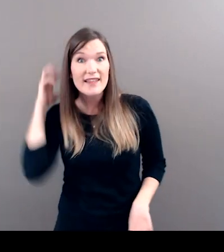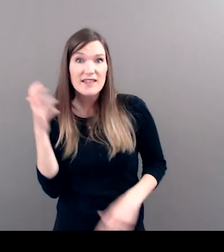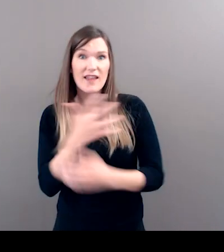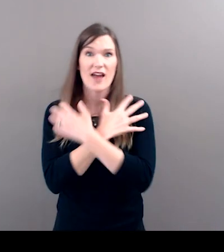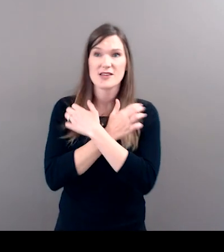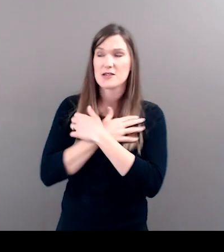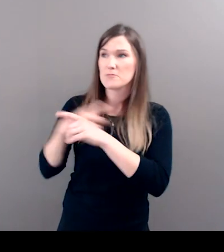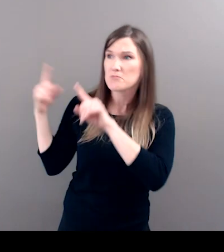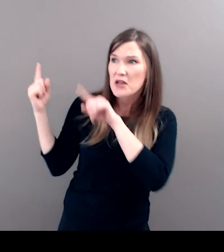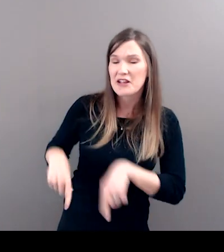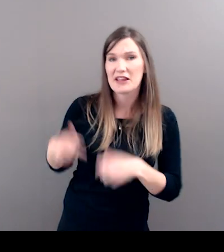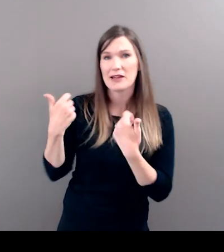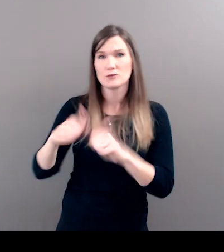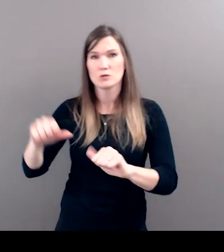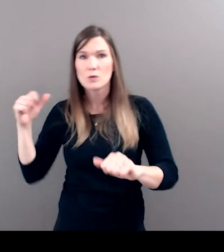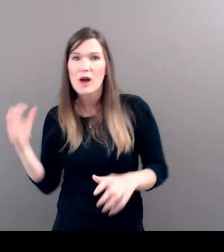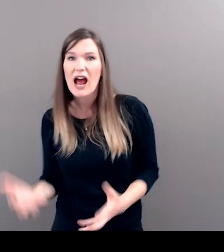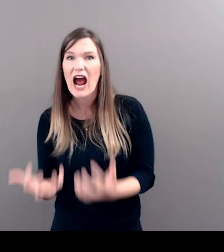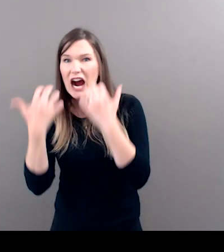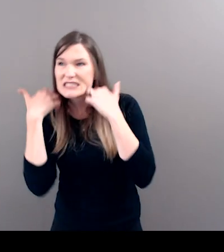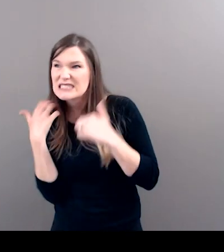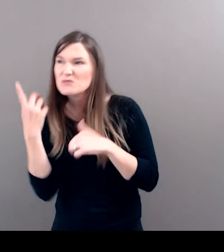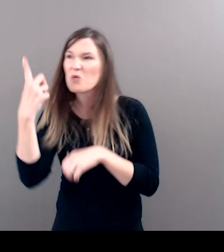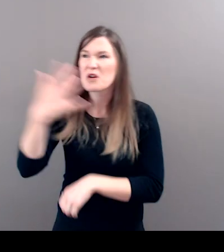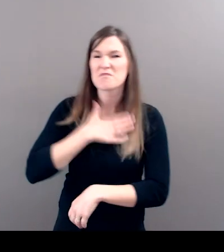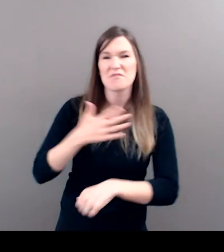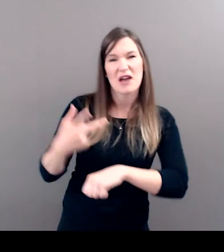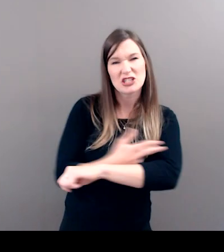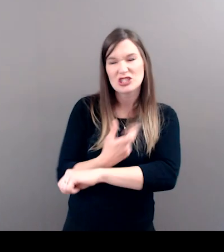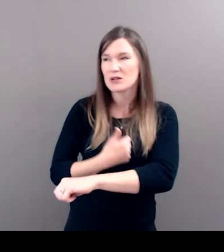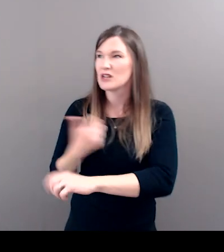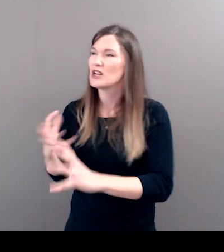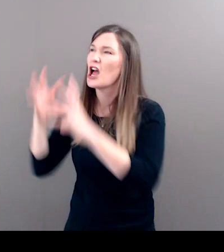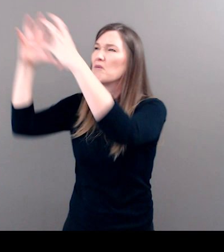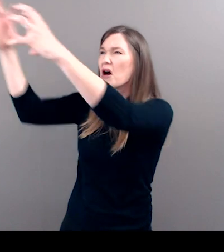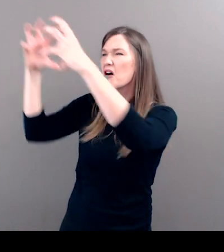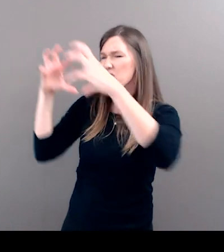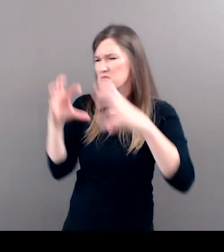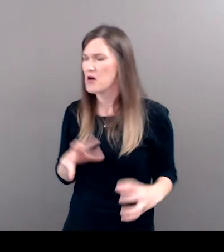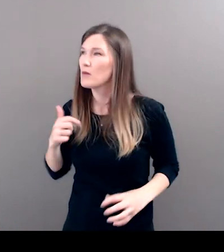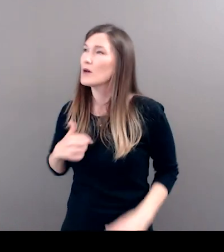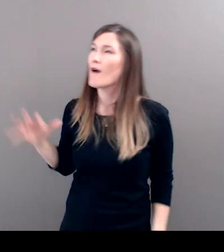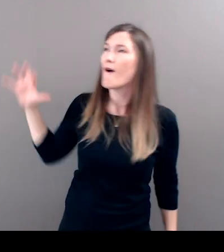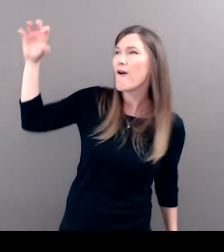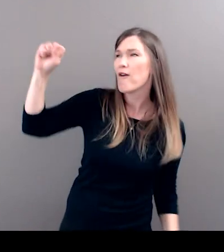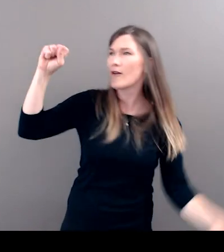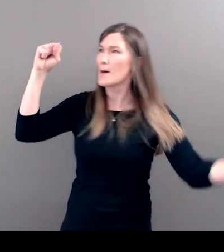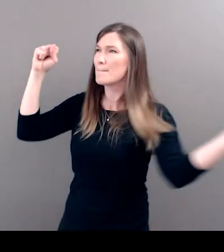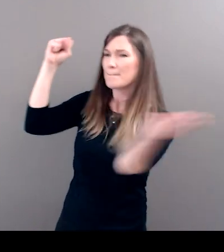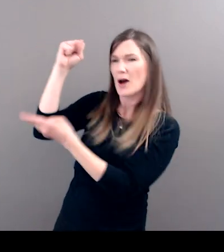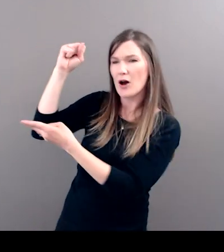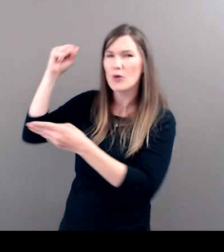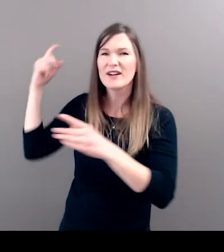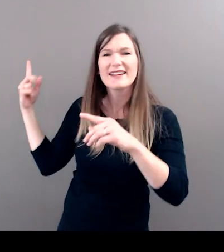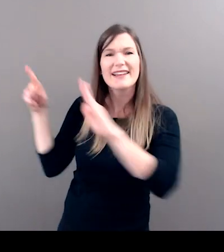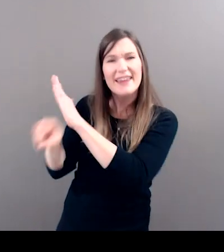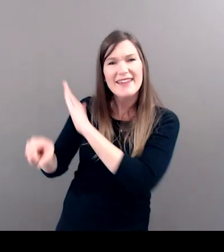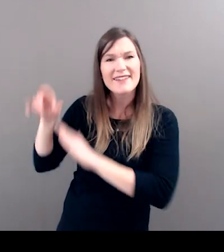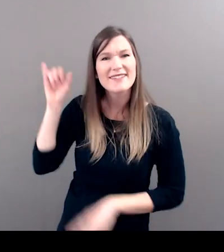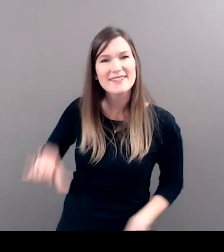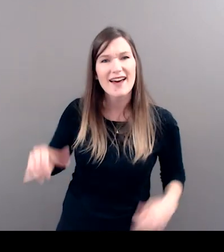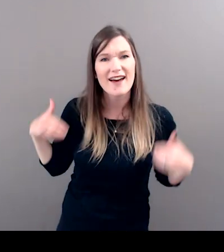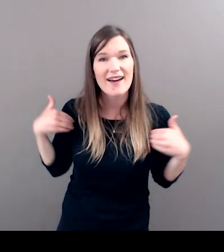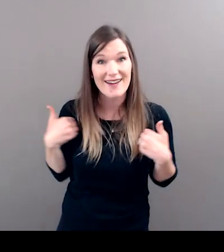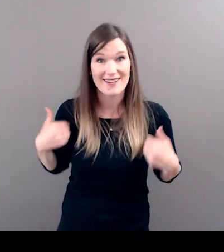it, struck it, and delivered the lamb from its mouth, and when it arose against me, I caught it by its beard and struck it and killed